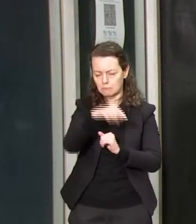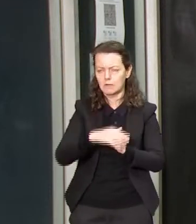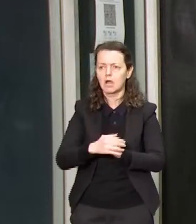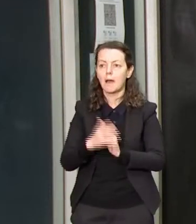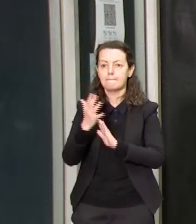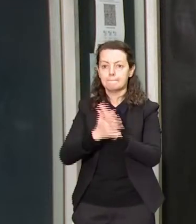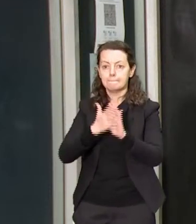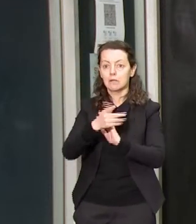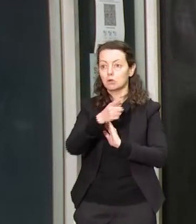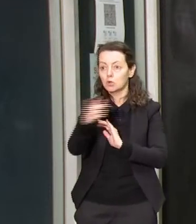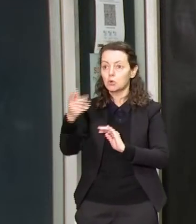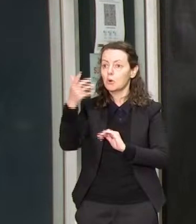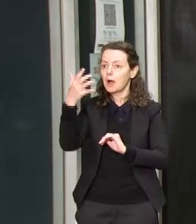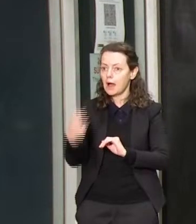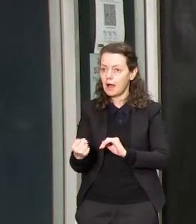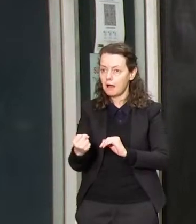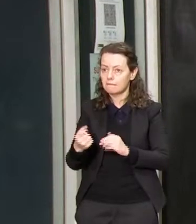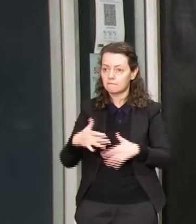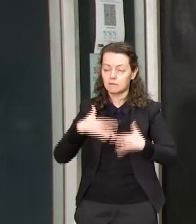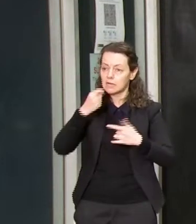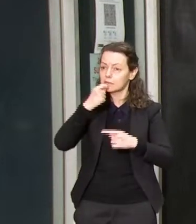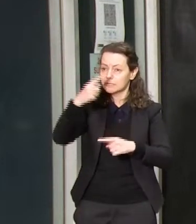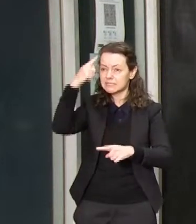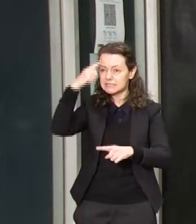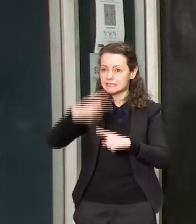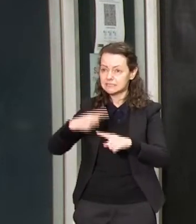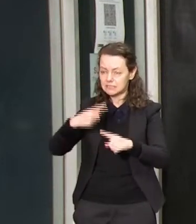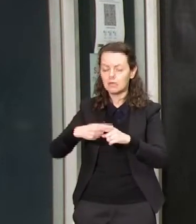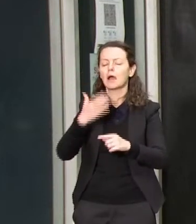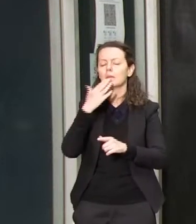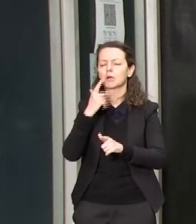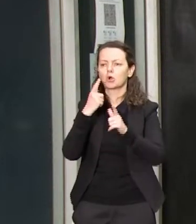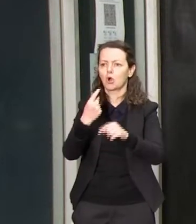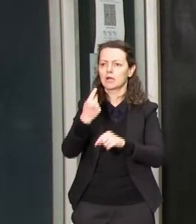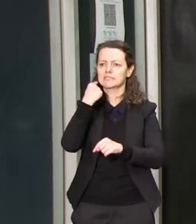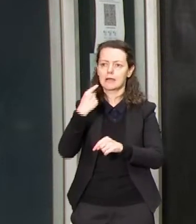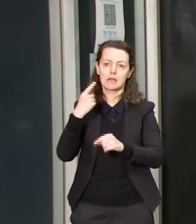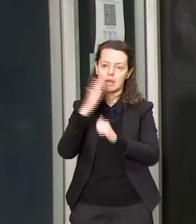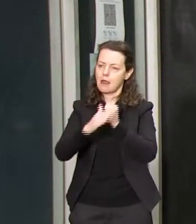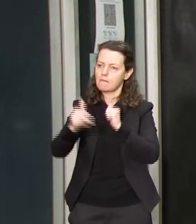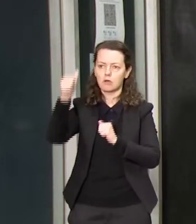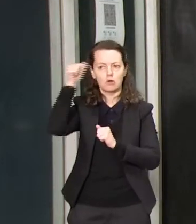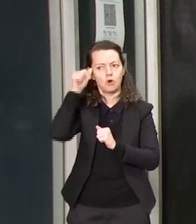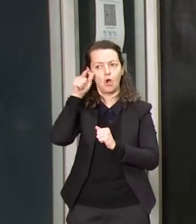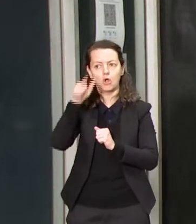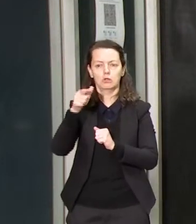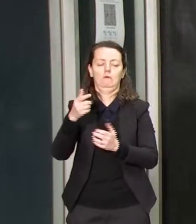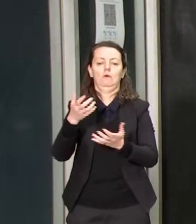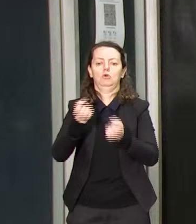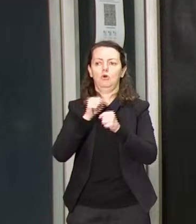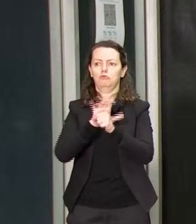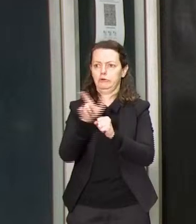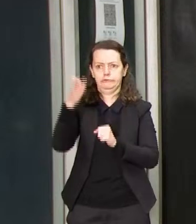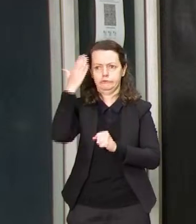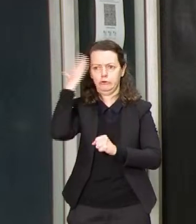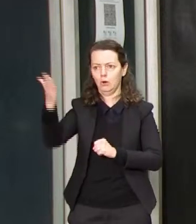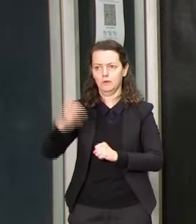for everyone with symptoms to get tested, because you might be part of those unknown chains of transmission.